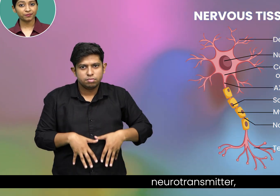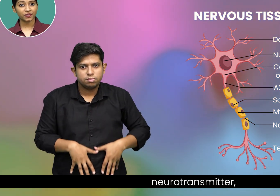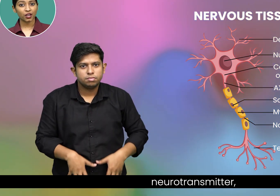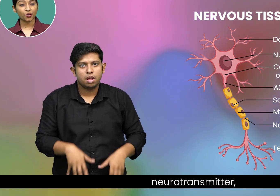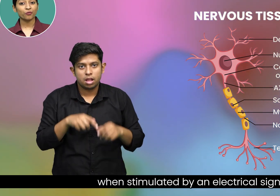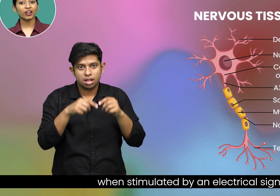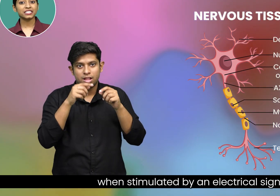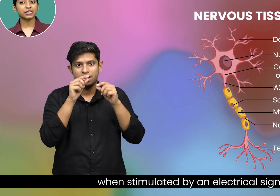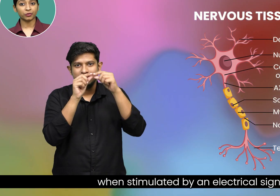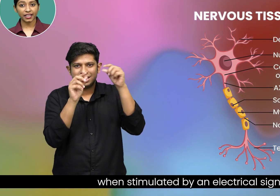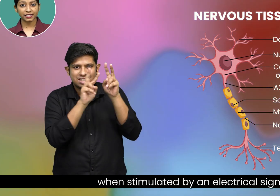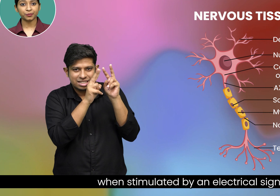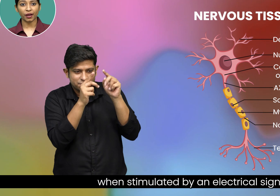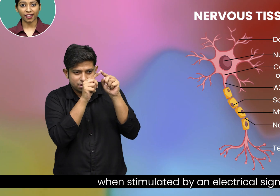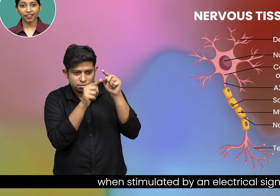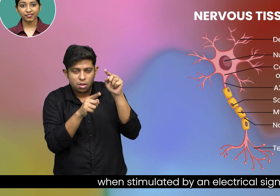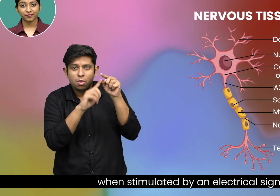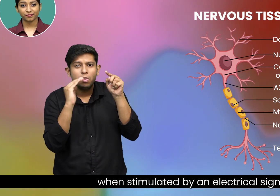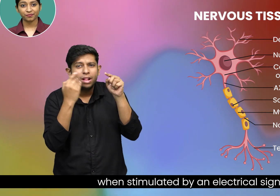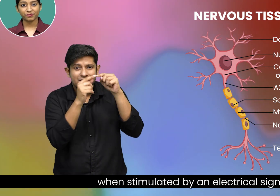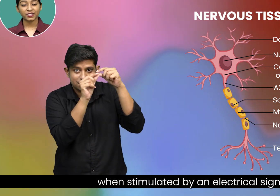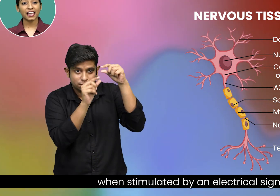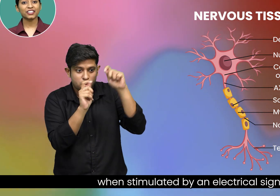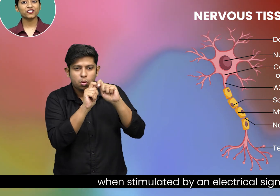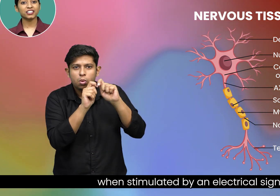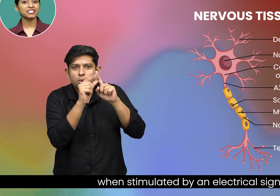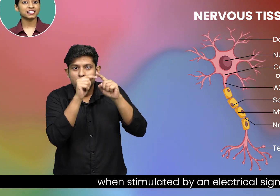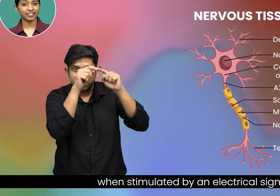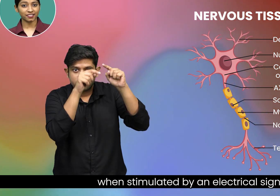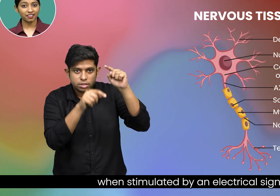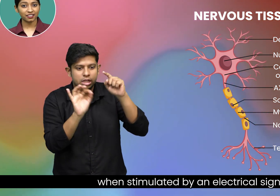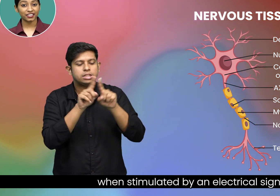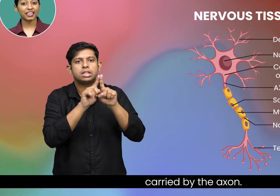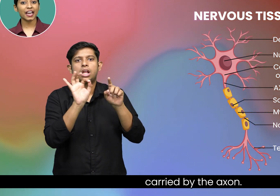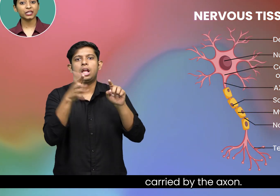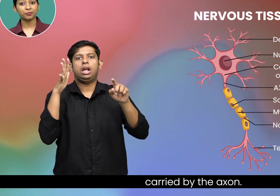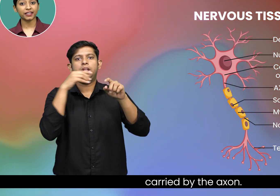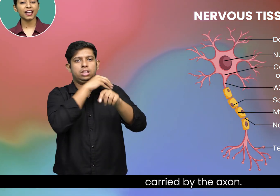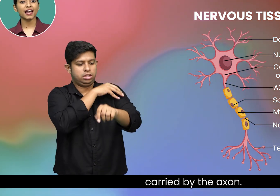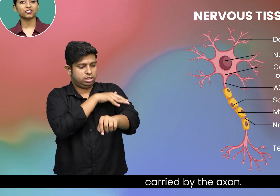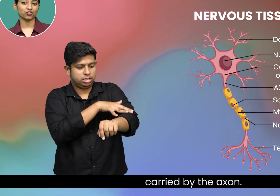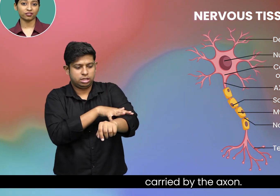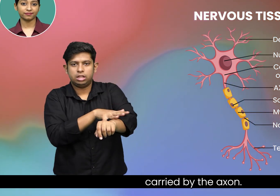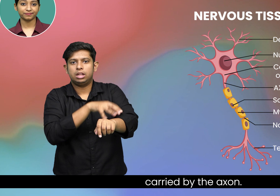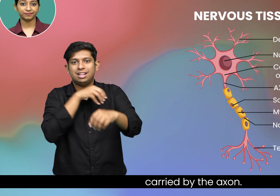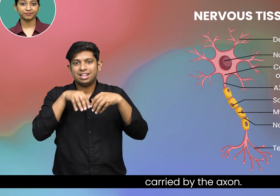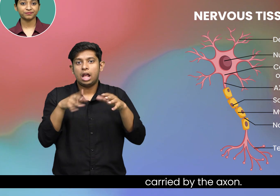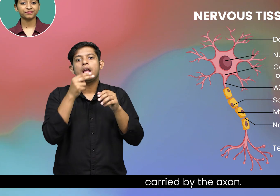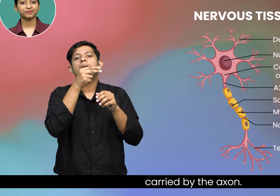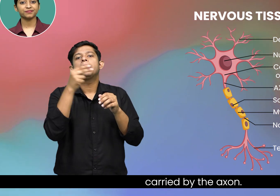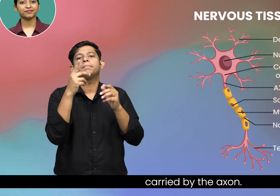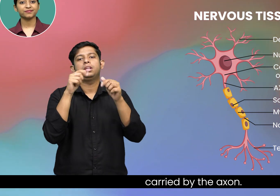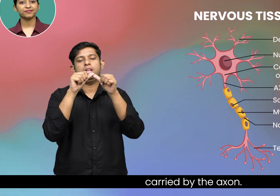neurotransmitter when stimulated by an electrical signal carried by the axon.